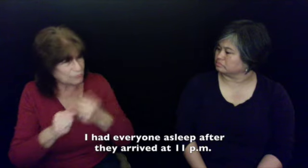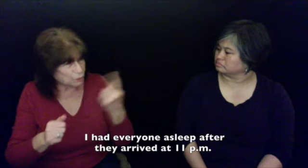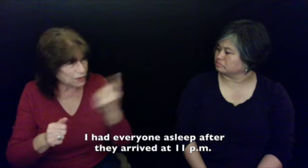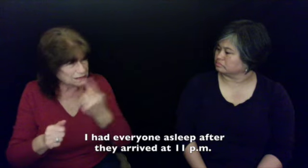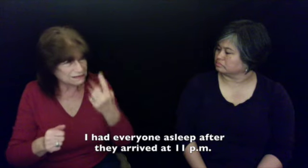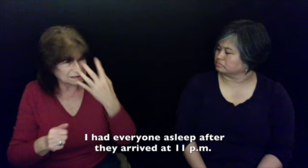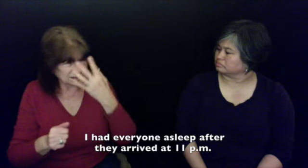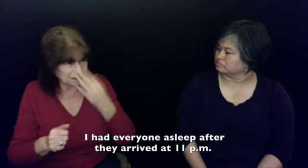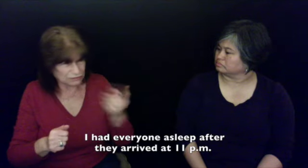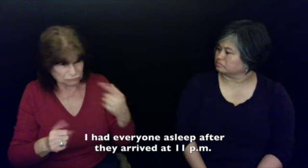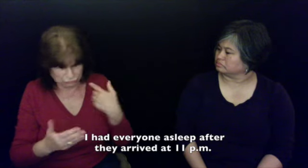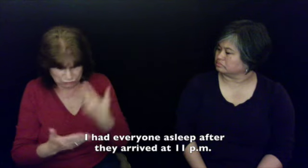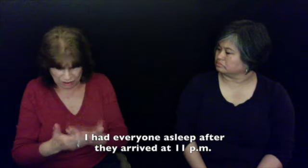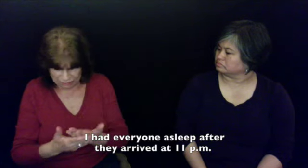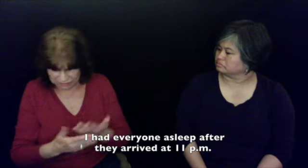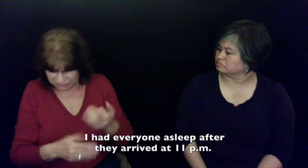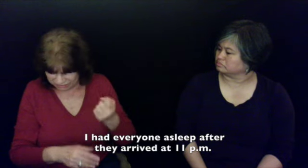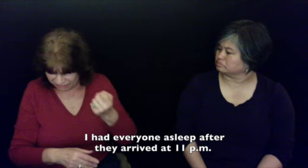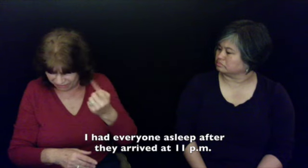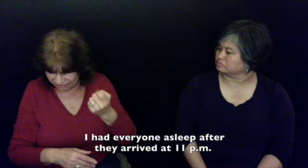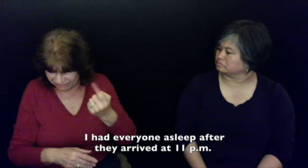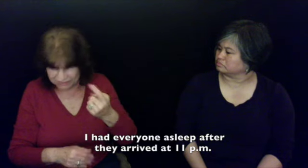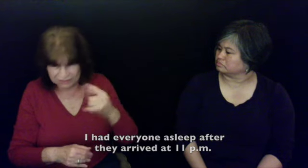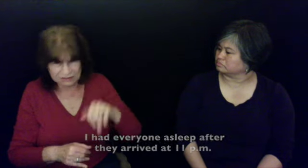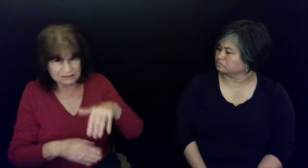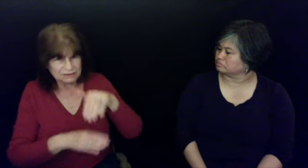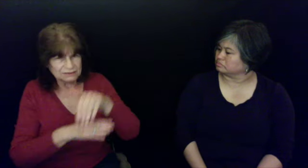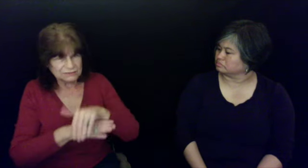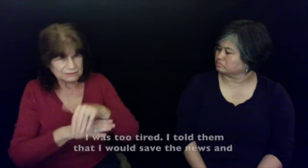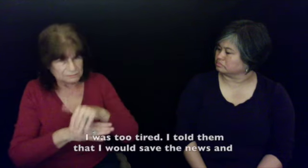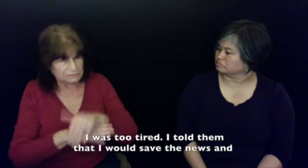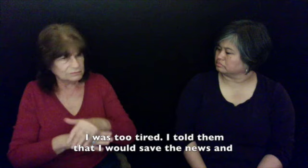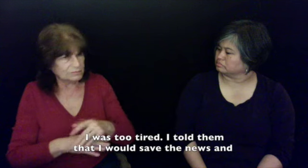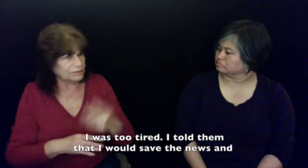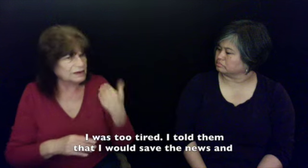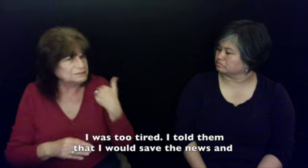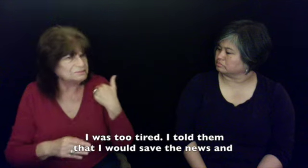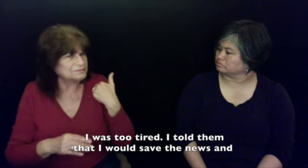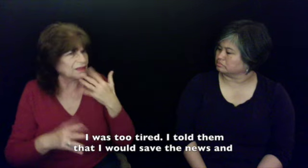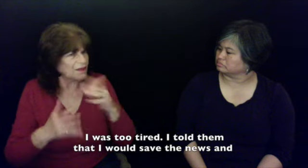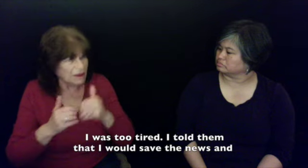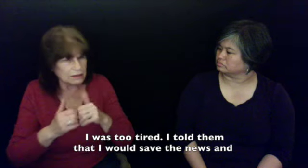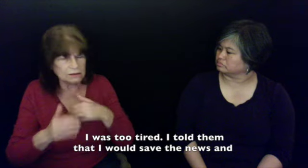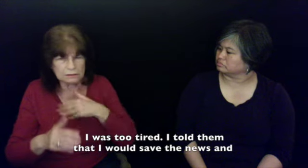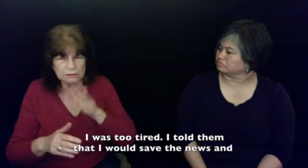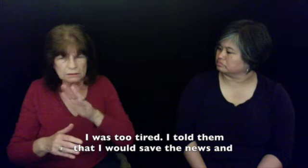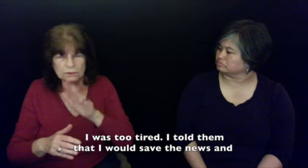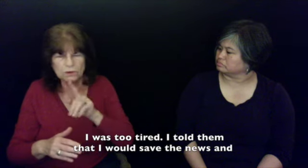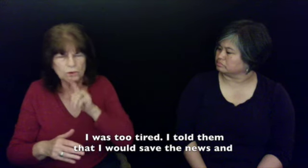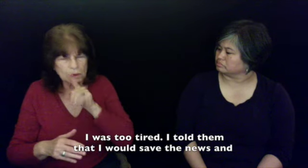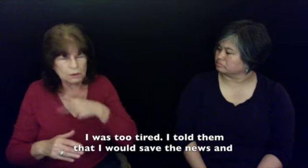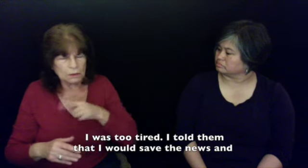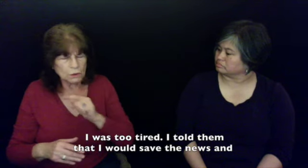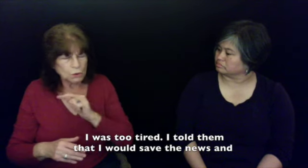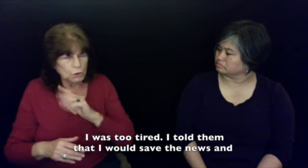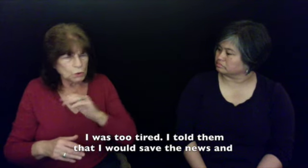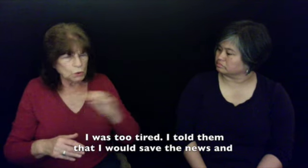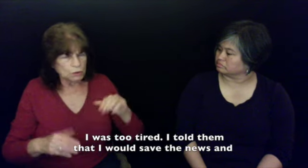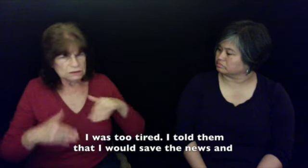I had everyone asleep after they arrived at 11 p.m. I was too tired. I told them that I would